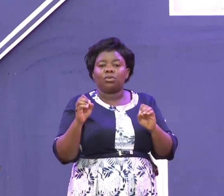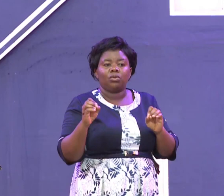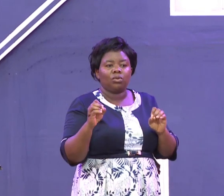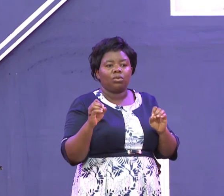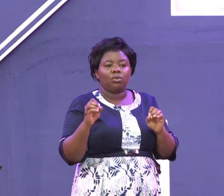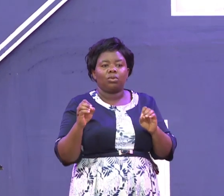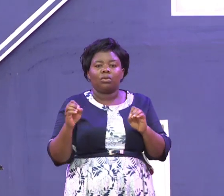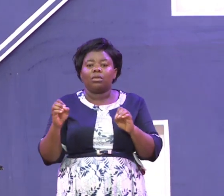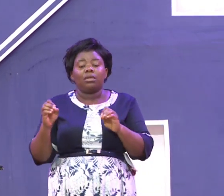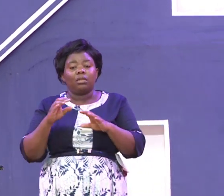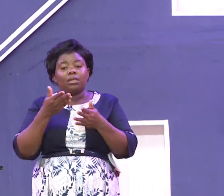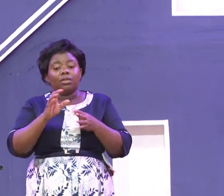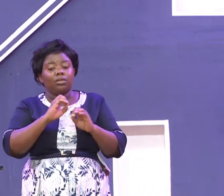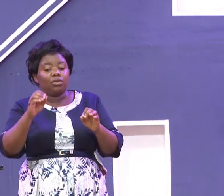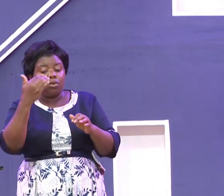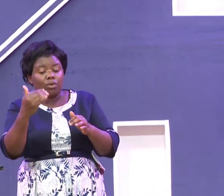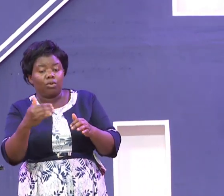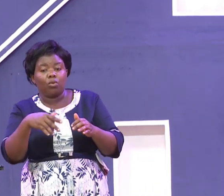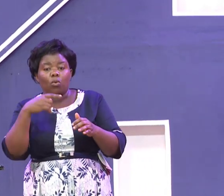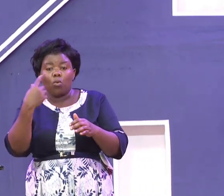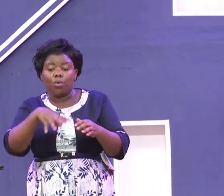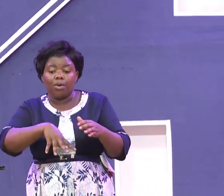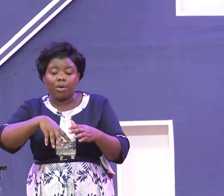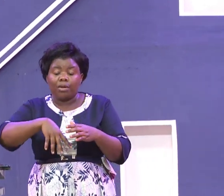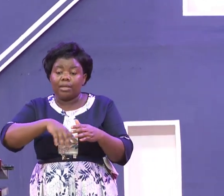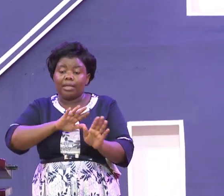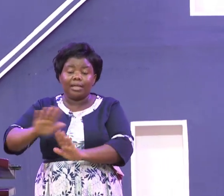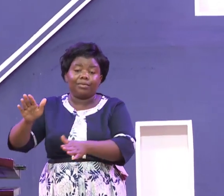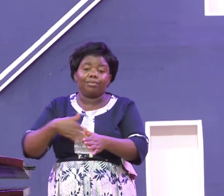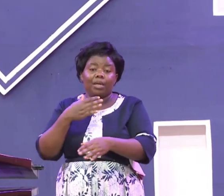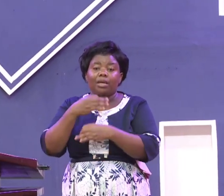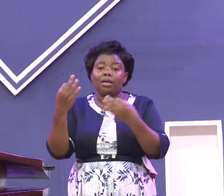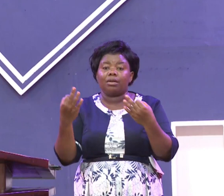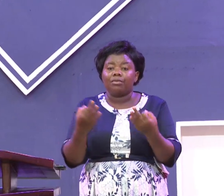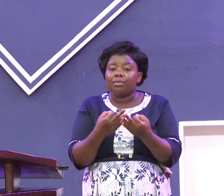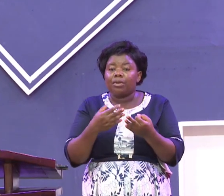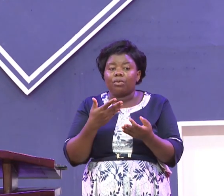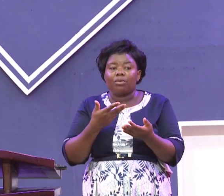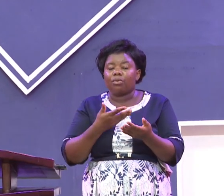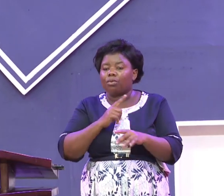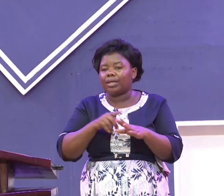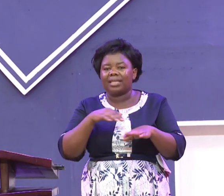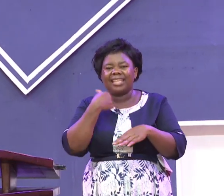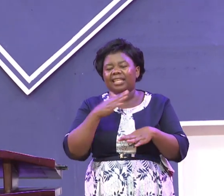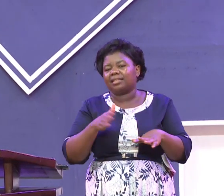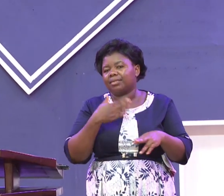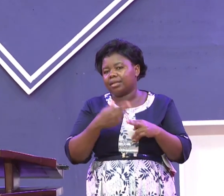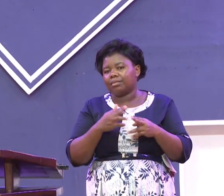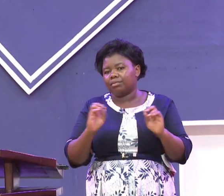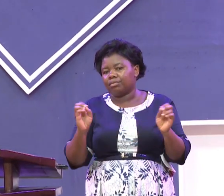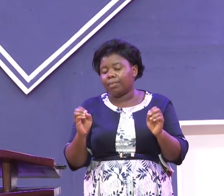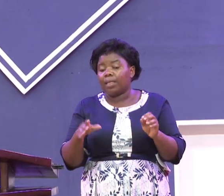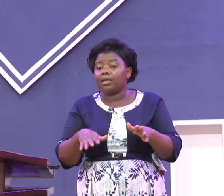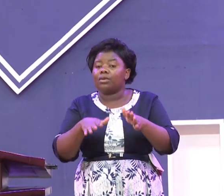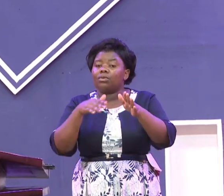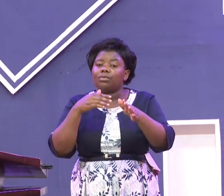tayagala kwetuuma linnya lyange. I don't have any child who goes away from my home when he or she doesn't want to get my name.